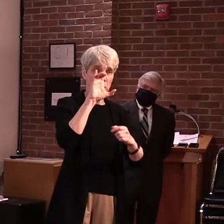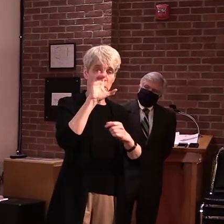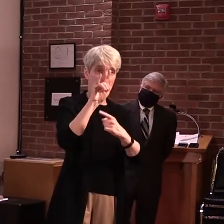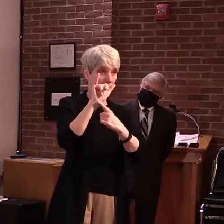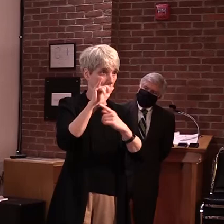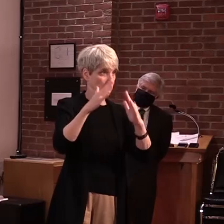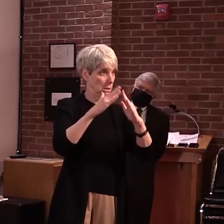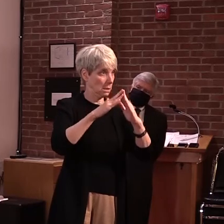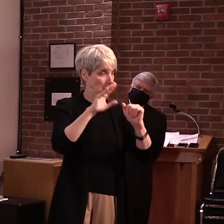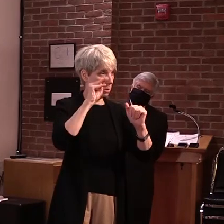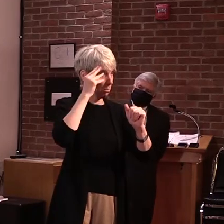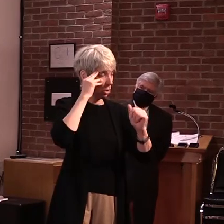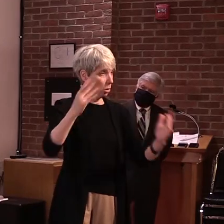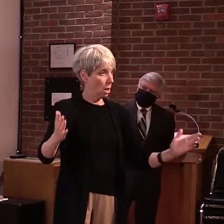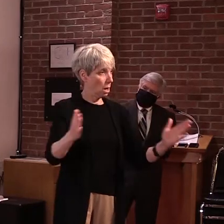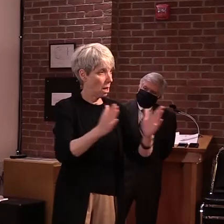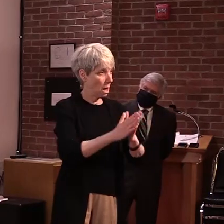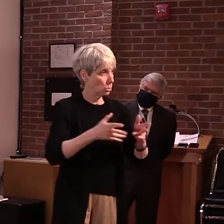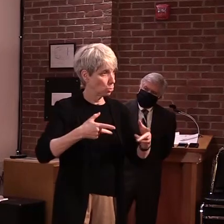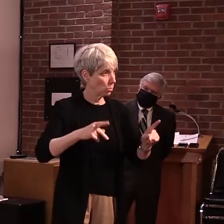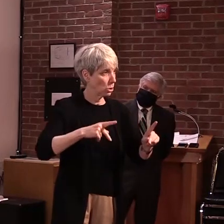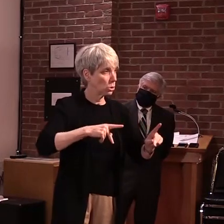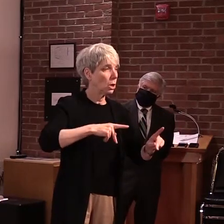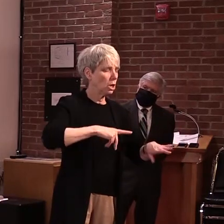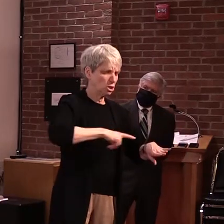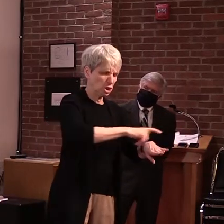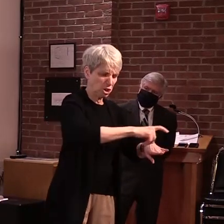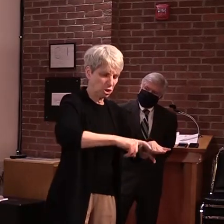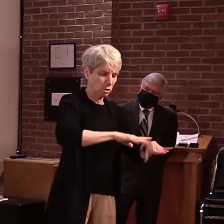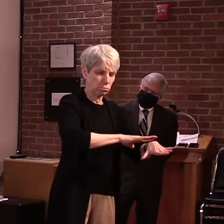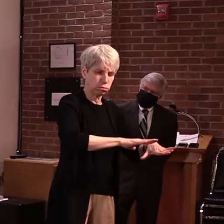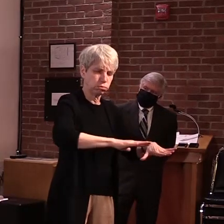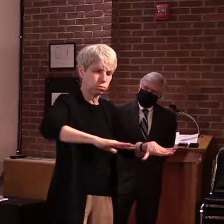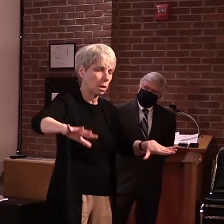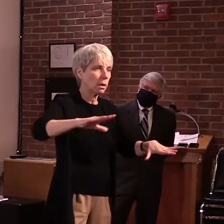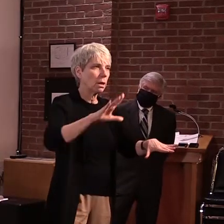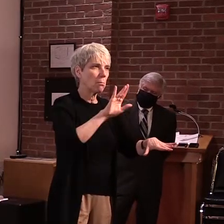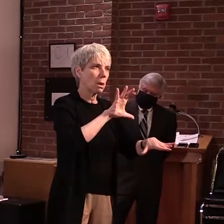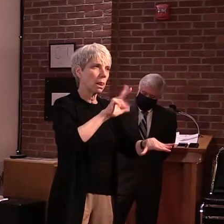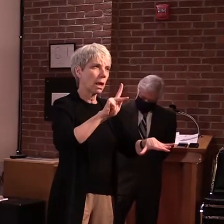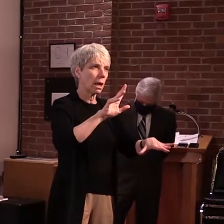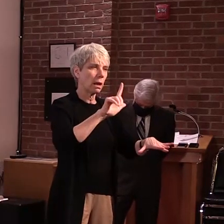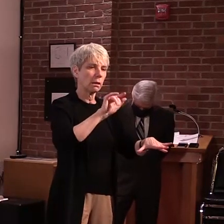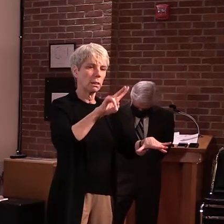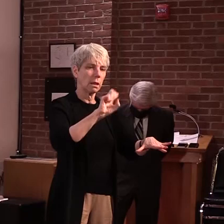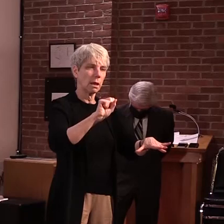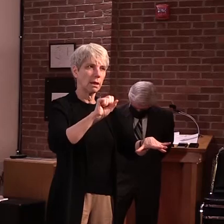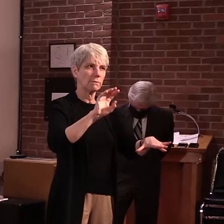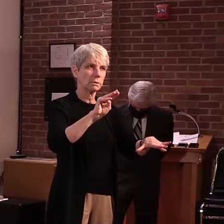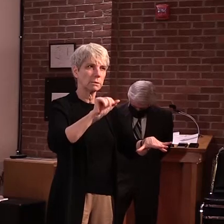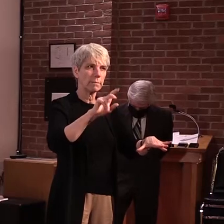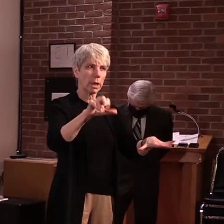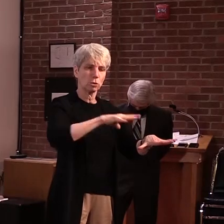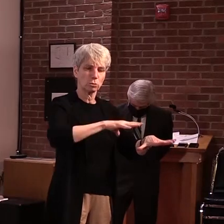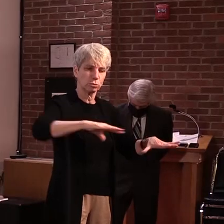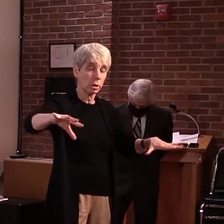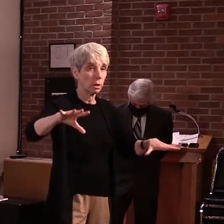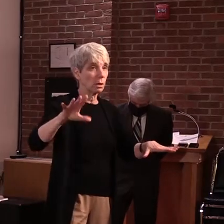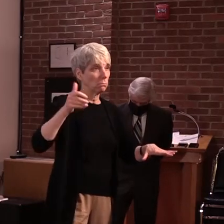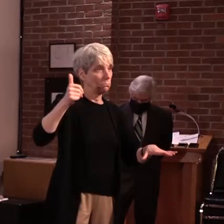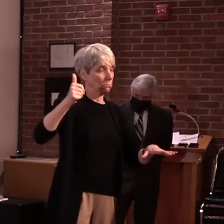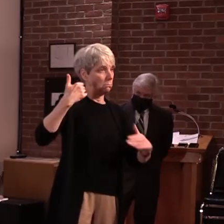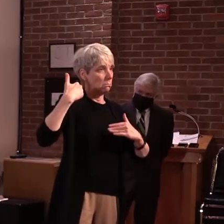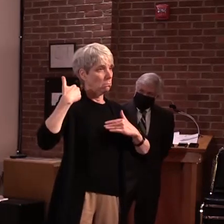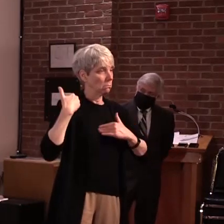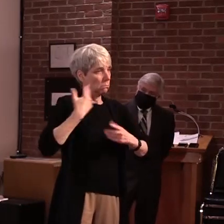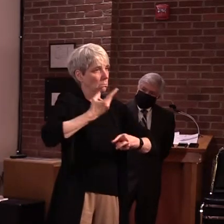do. They actually take care of the streets. The State Street is part of what they do. And to put it in front